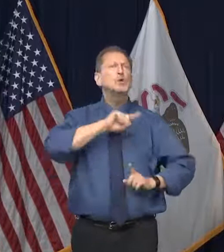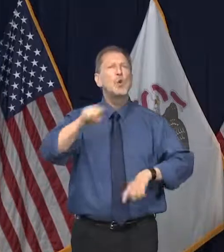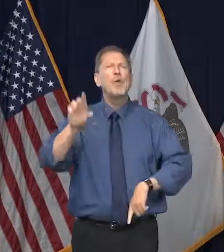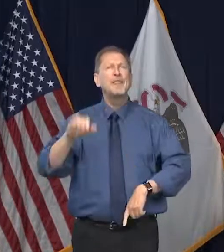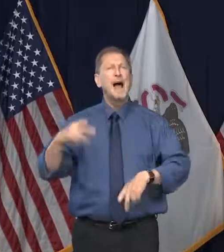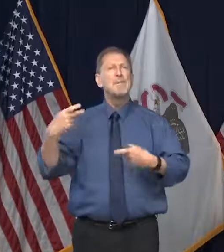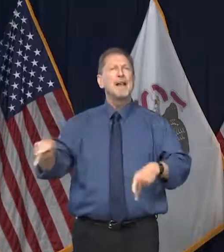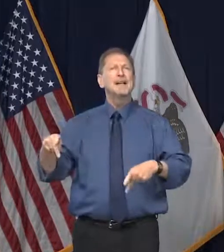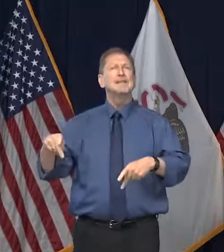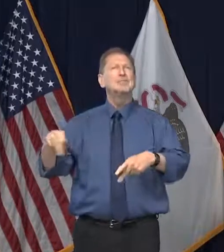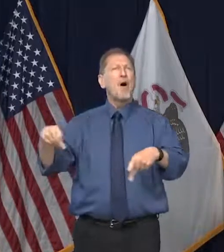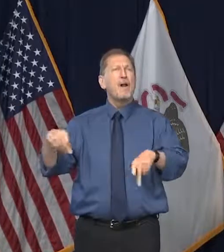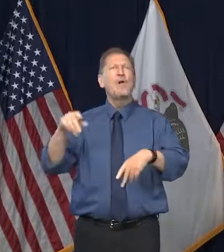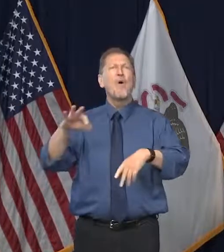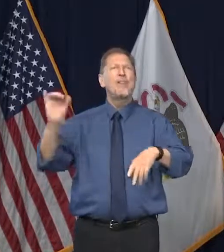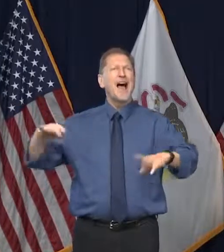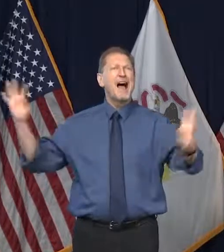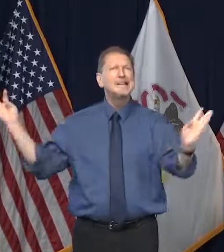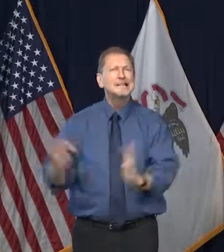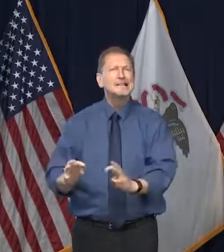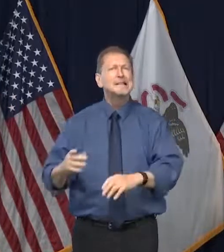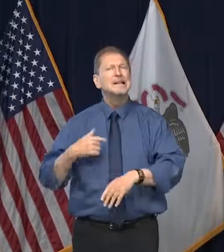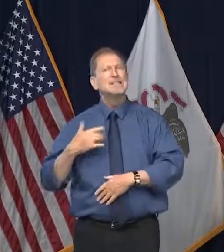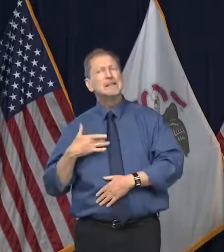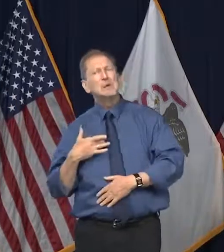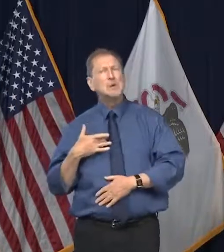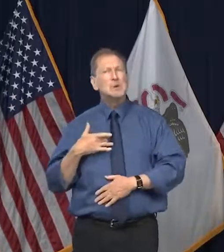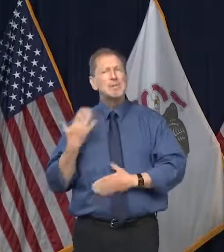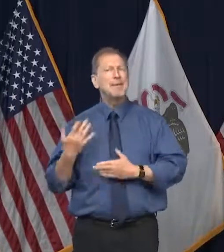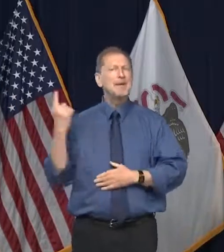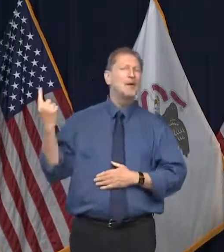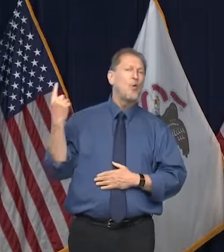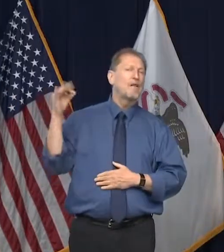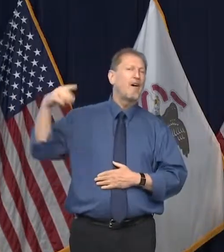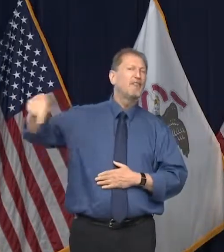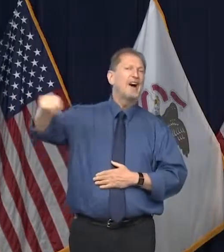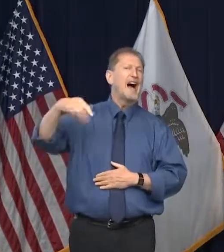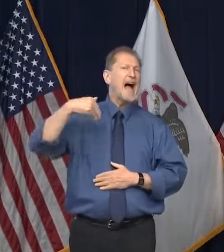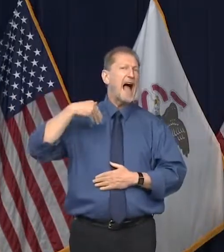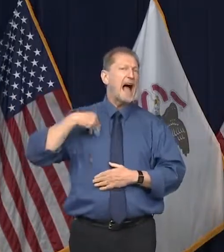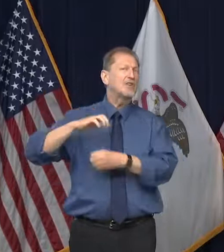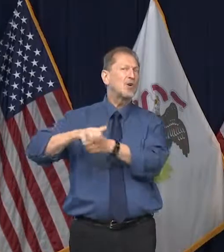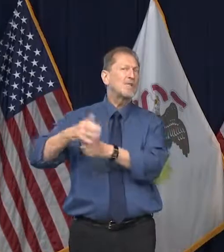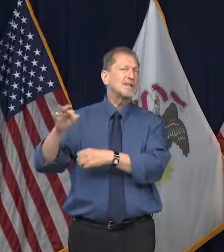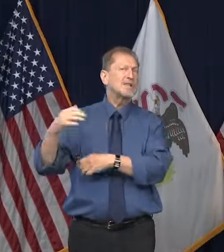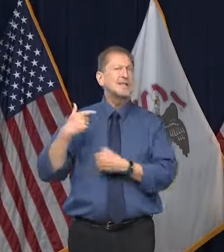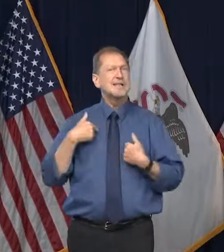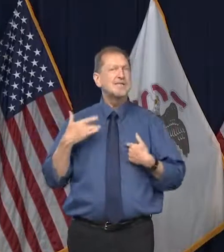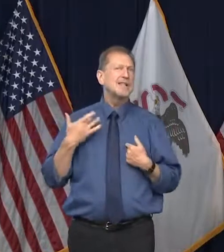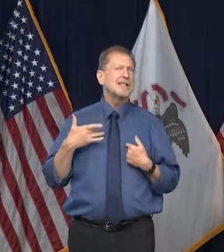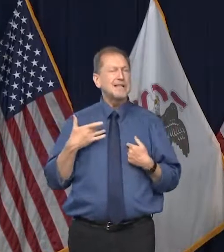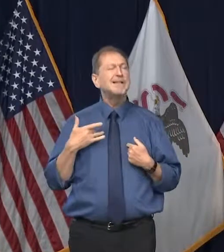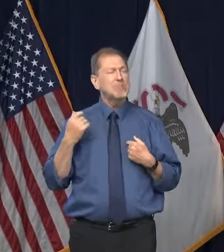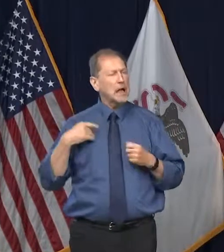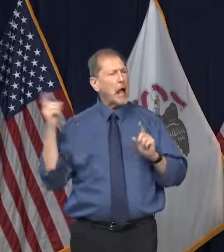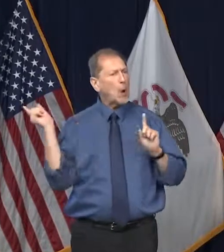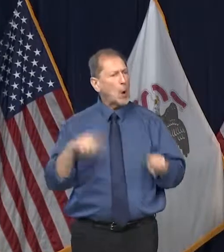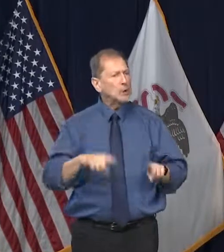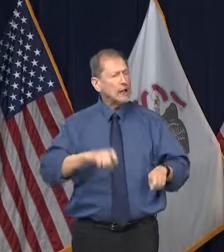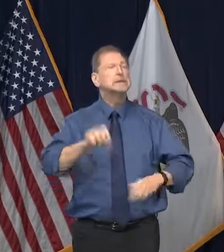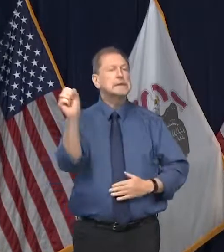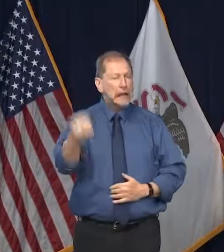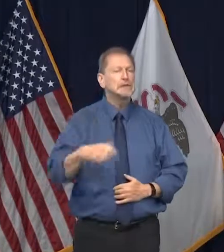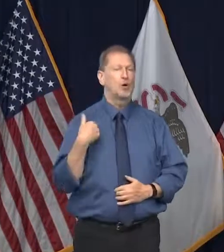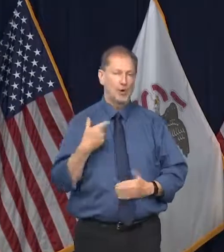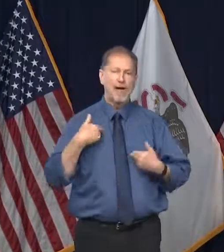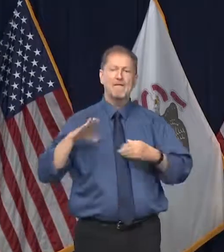where you may have come in contact with somebody who has COVID-19, go get tested. And yes, we have the